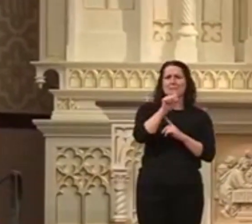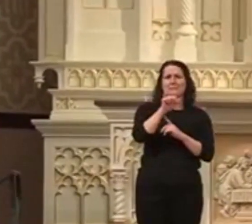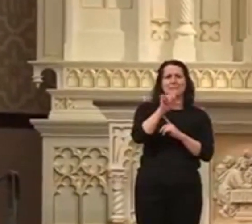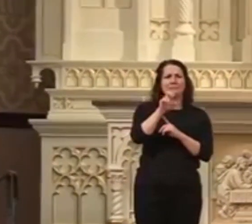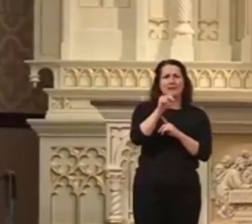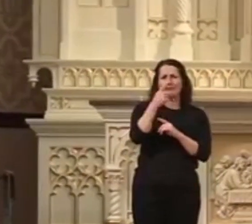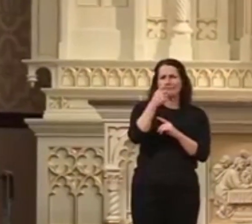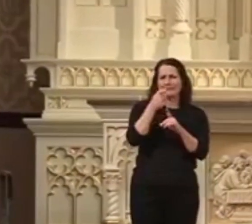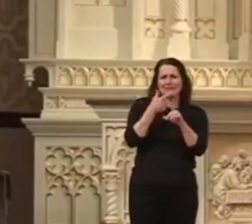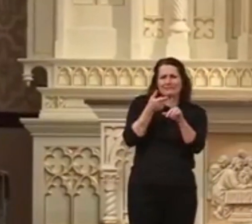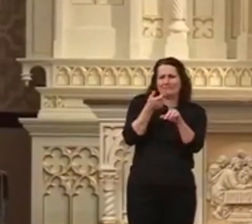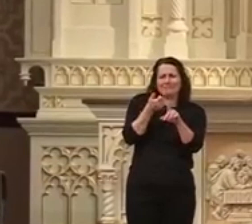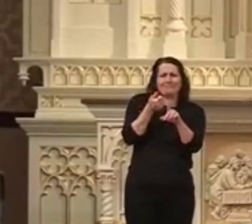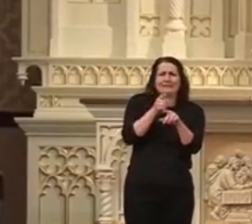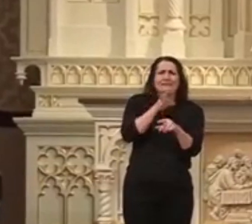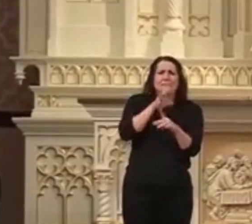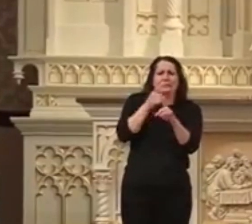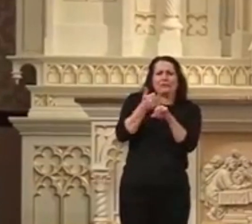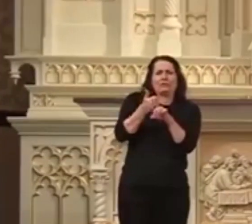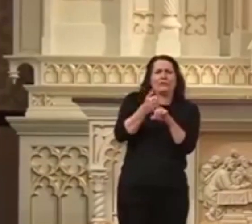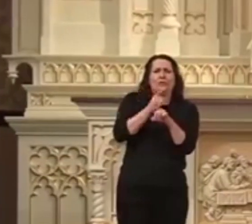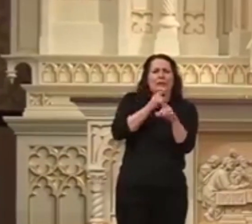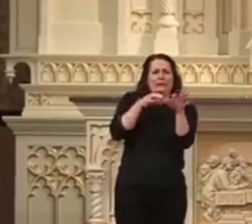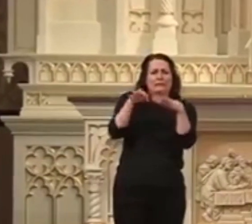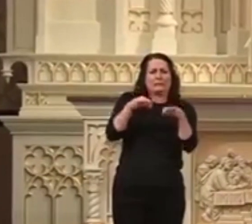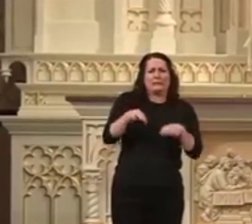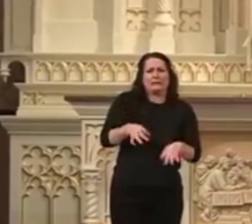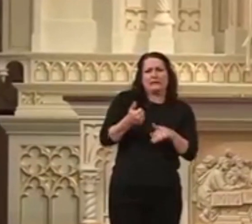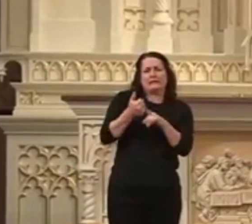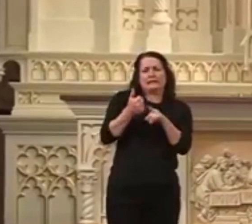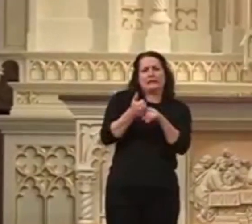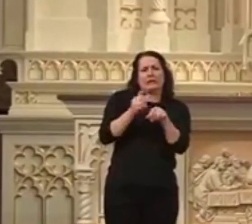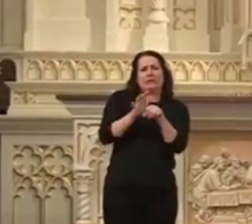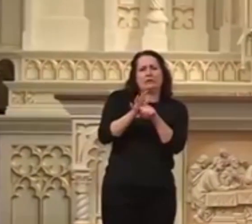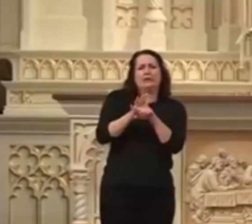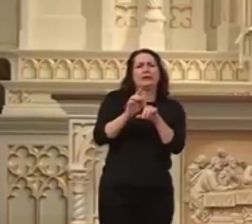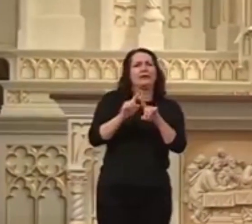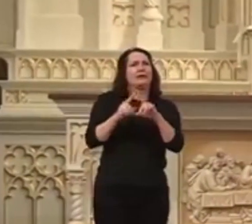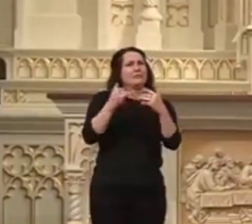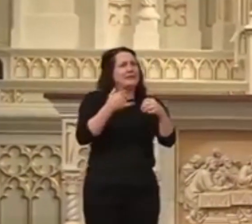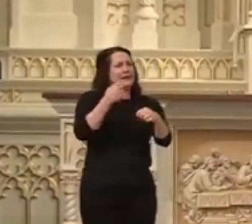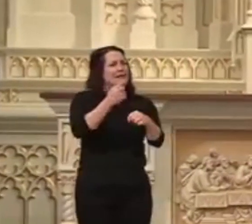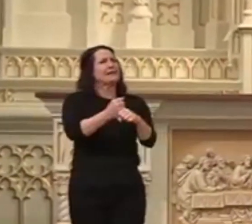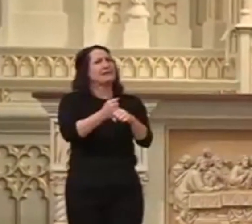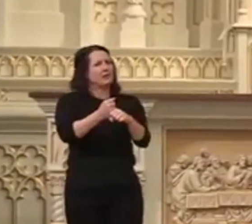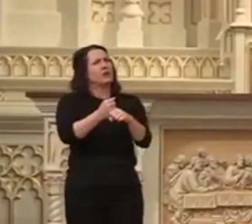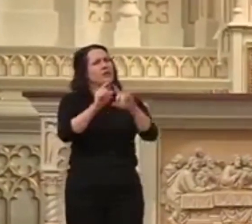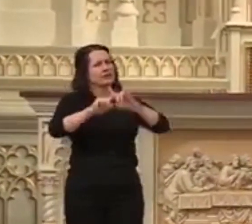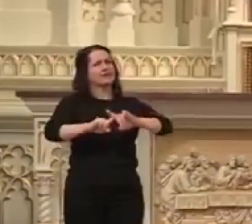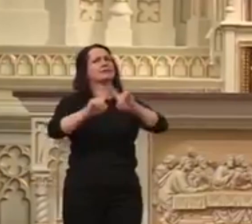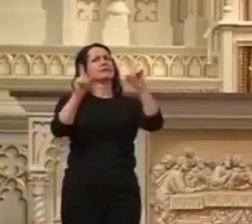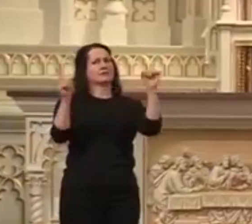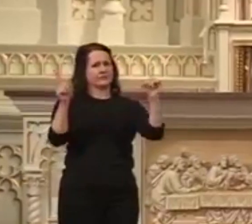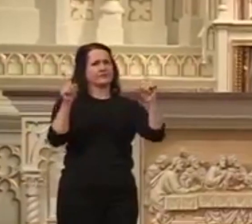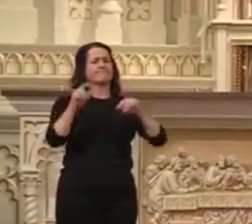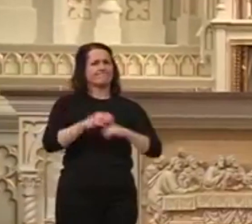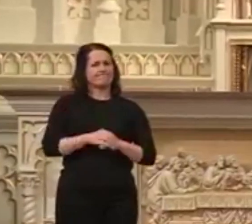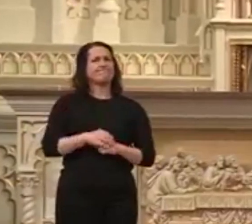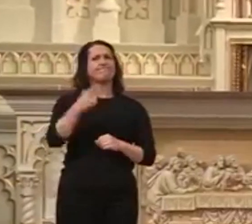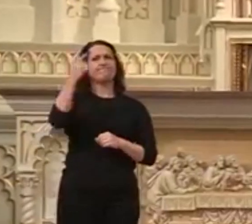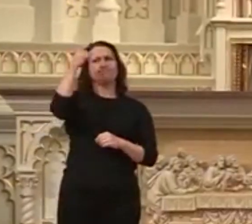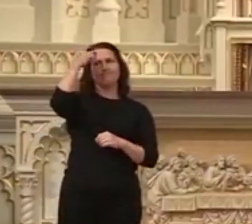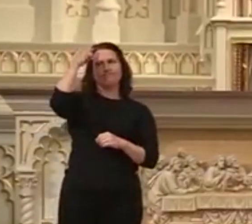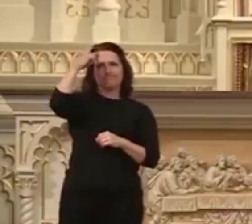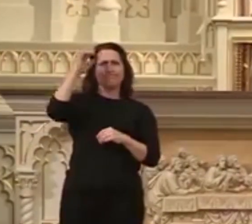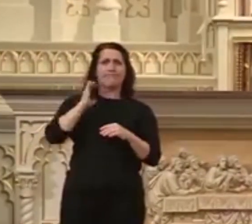itself, pretty much. But this year, I believe the conditions that